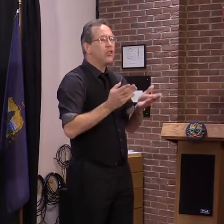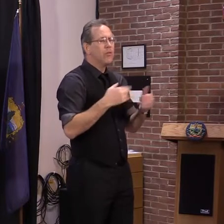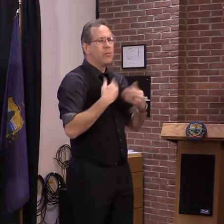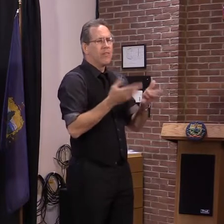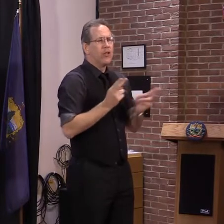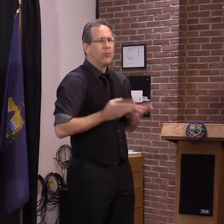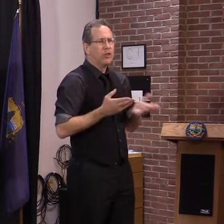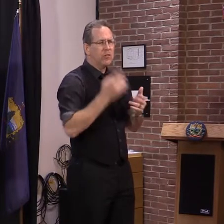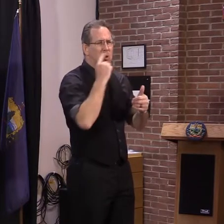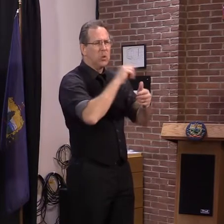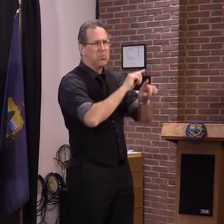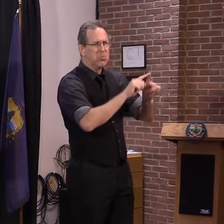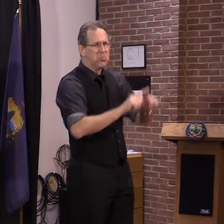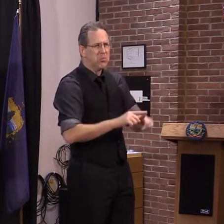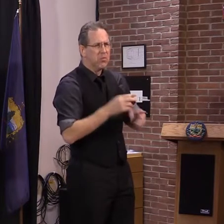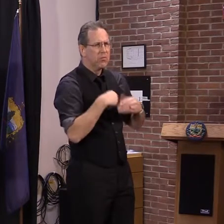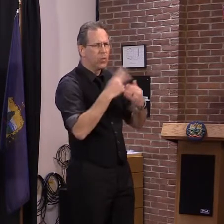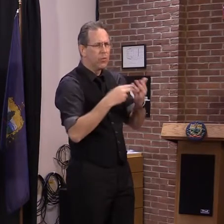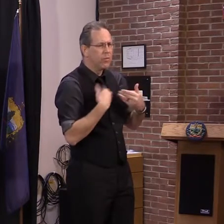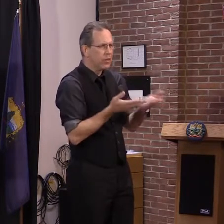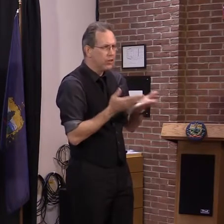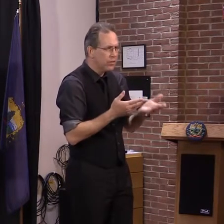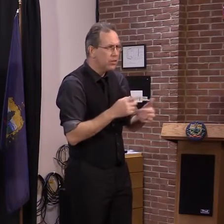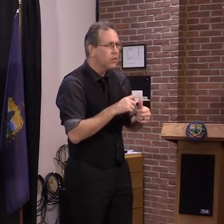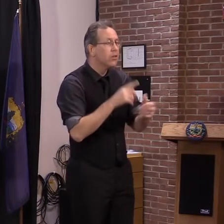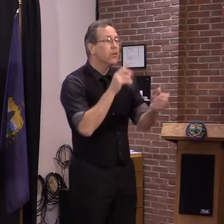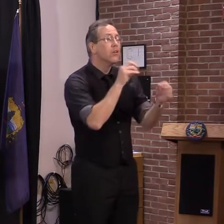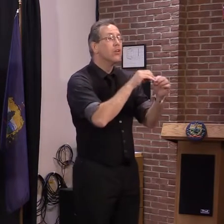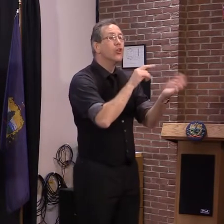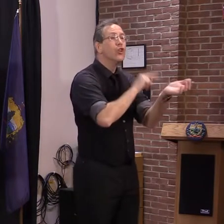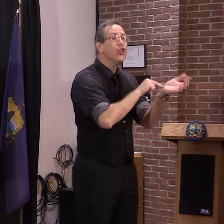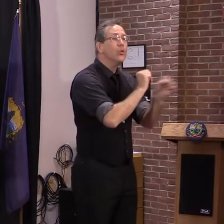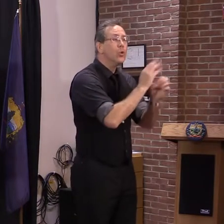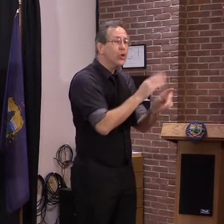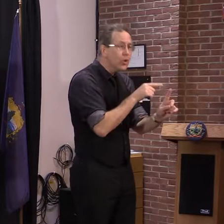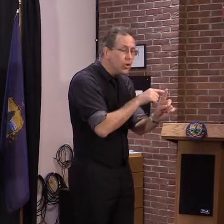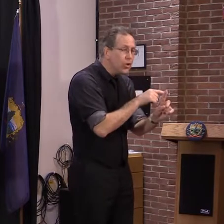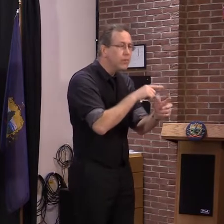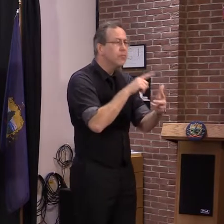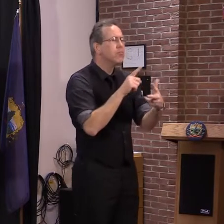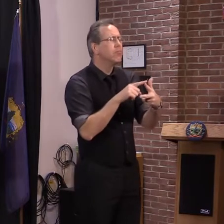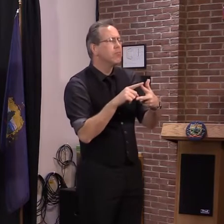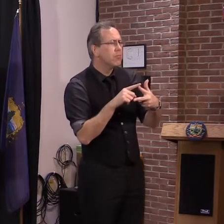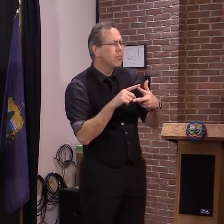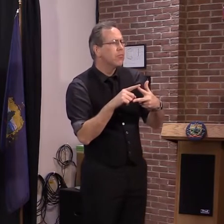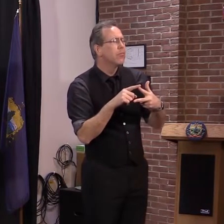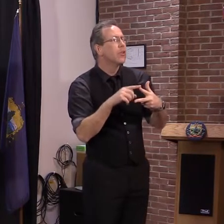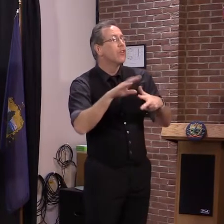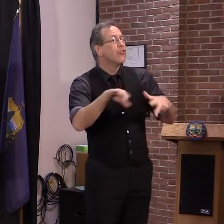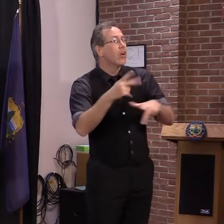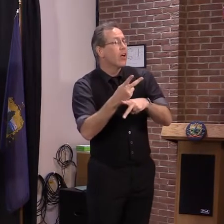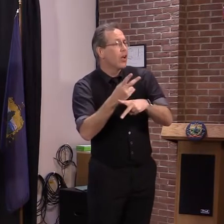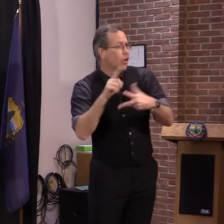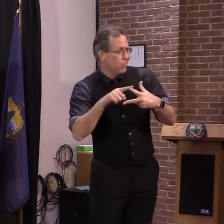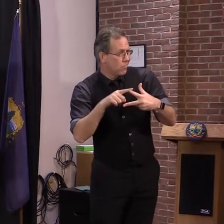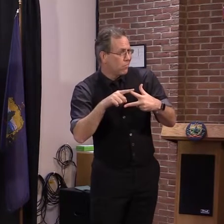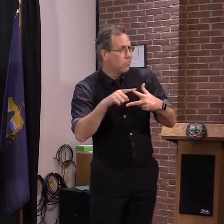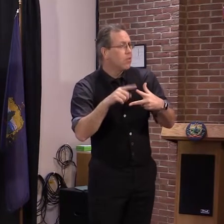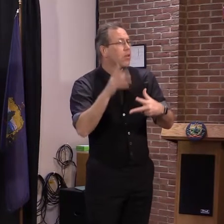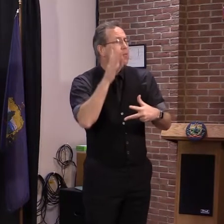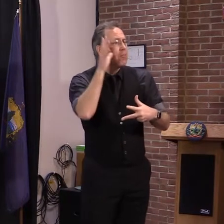of them, as stated, targets the nurse workforce. The other two are related to childcare providers, parents, and